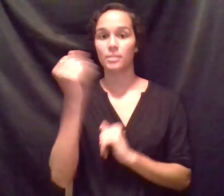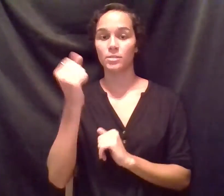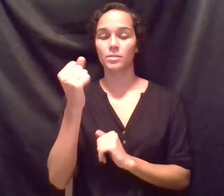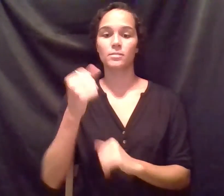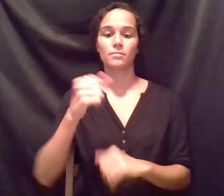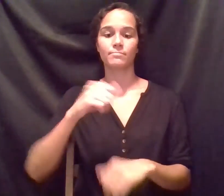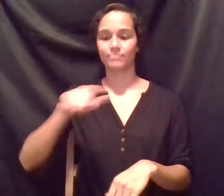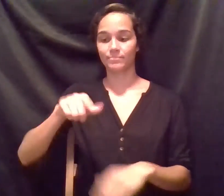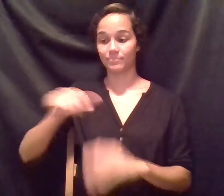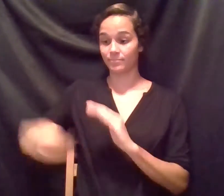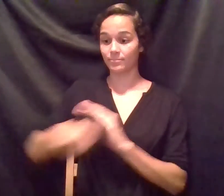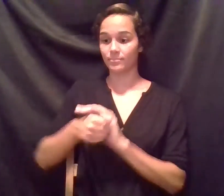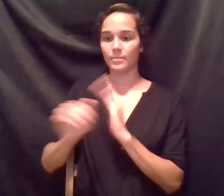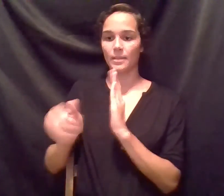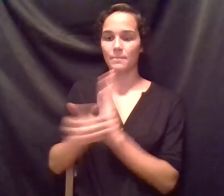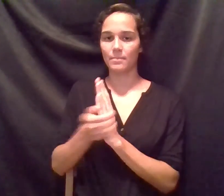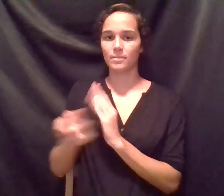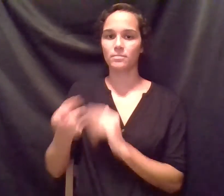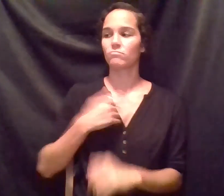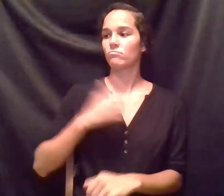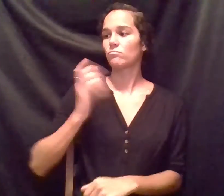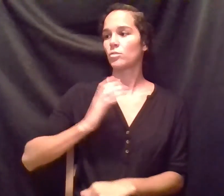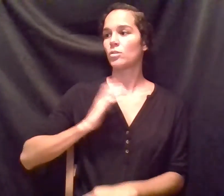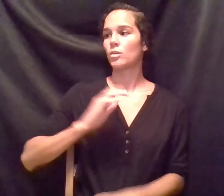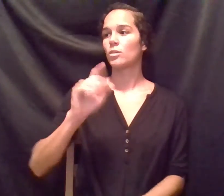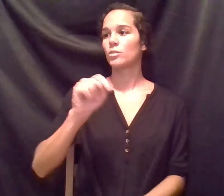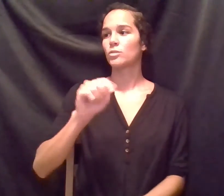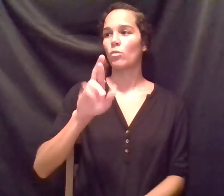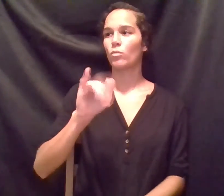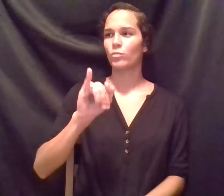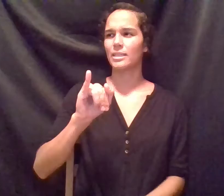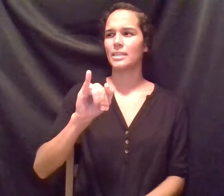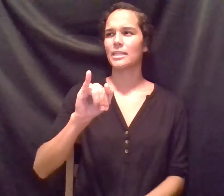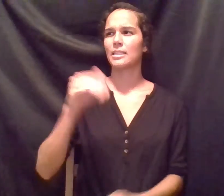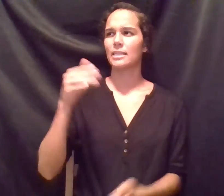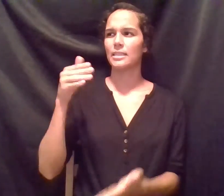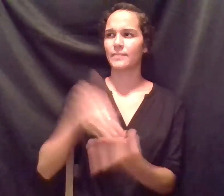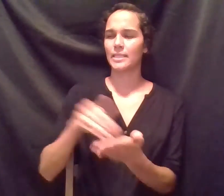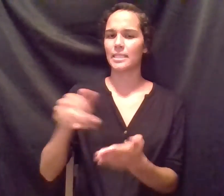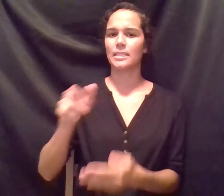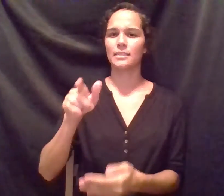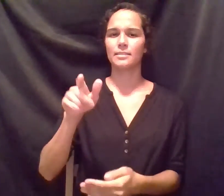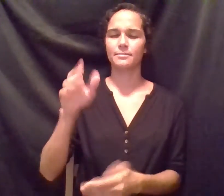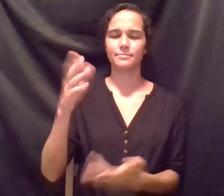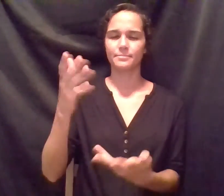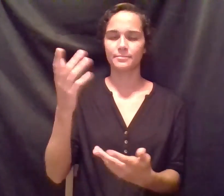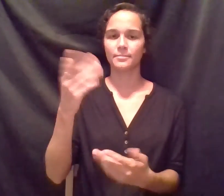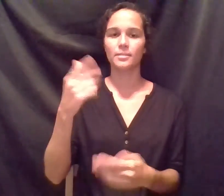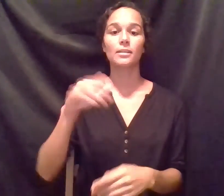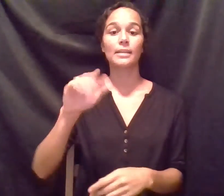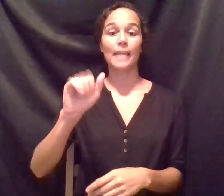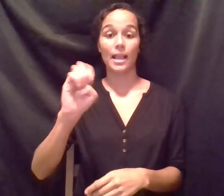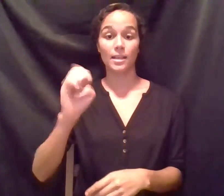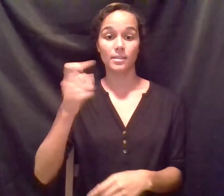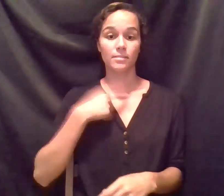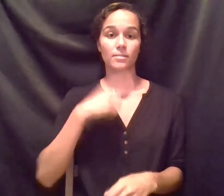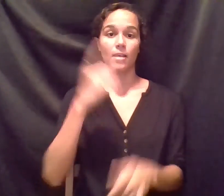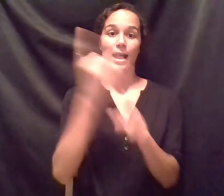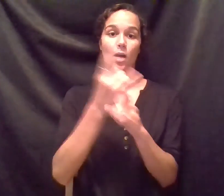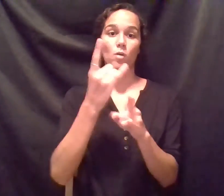Elko case. And there was a guy who looked pretty young. And he had an alcoholic beverage in his hand, and he was walking down the street, and a police officer saw